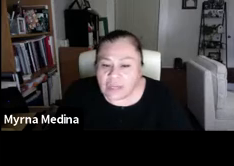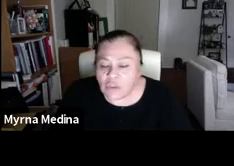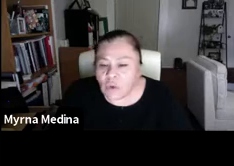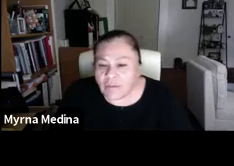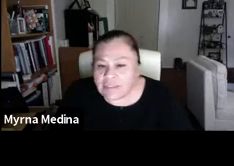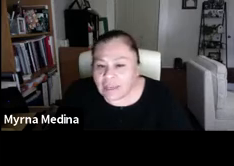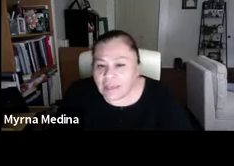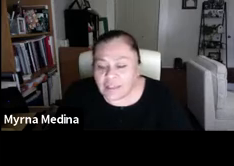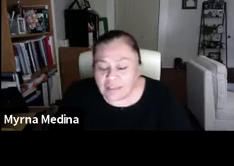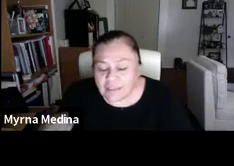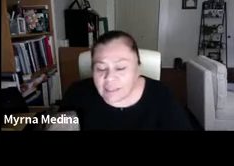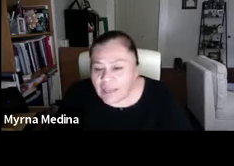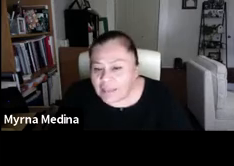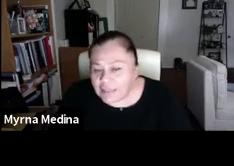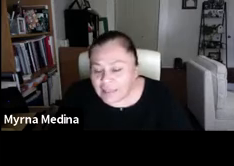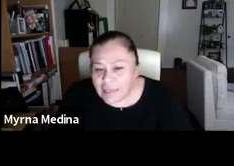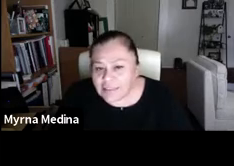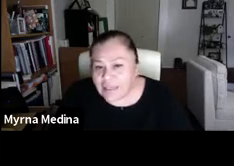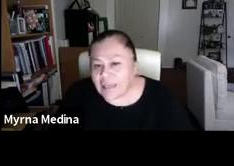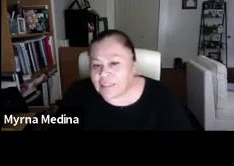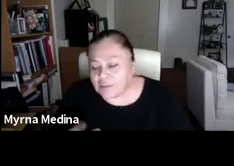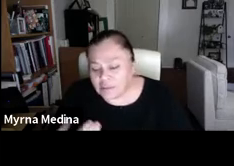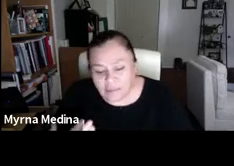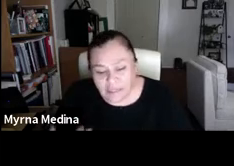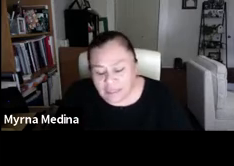contar en su cabeza hasta el 10,